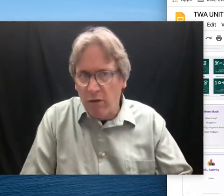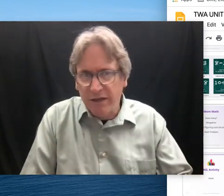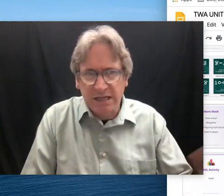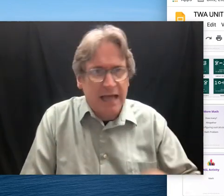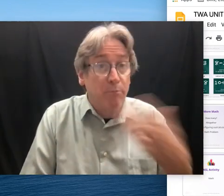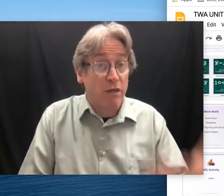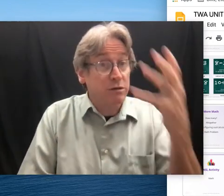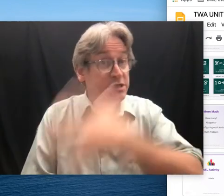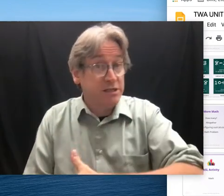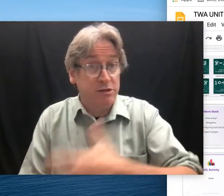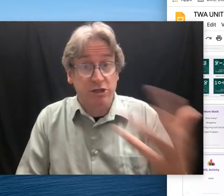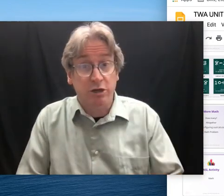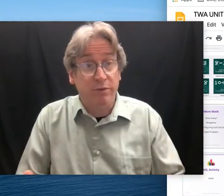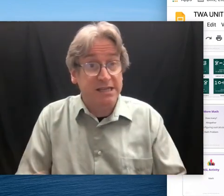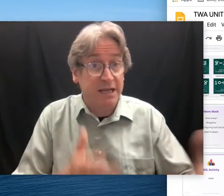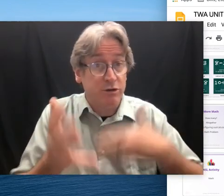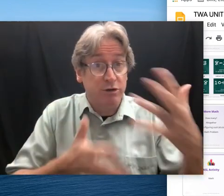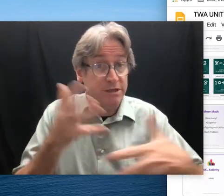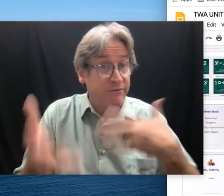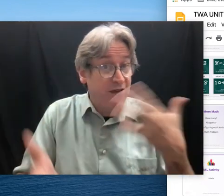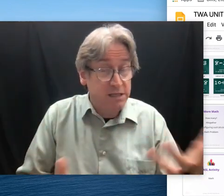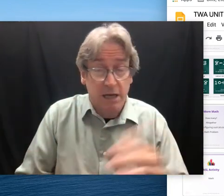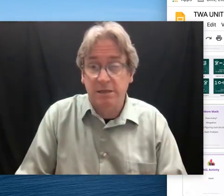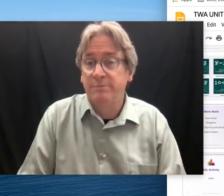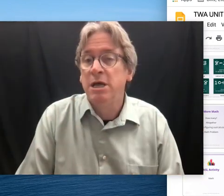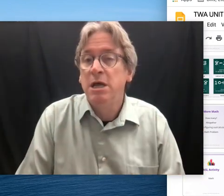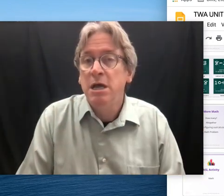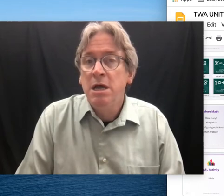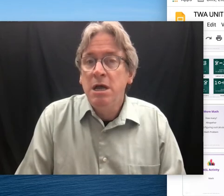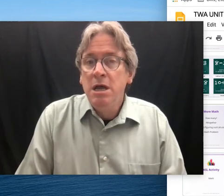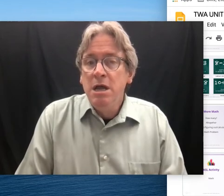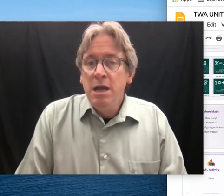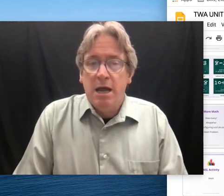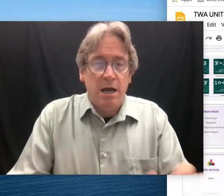So all things like that. Brothers, sisters. It's a good place to introduce some family signs.